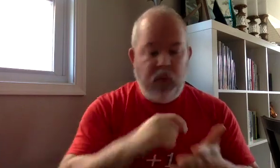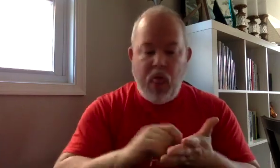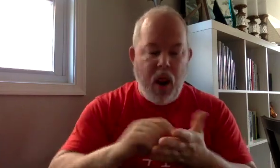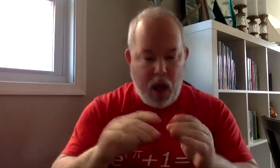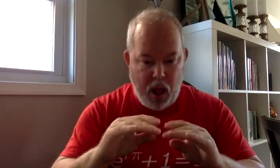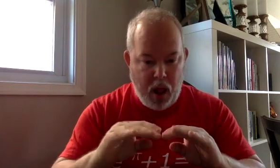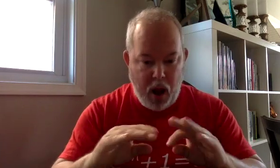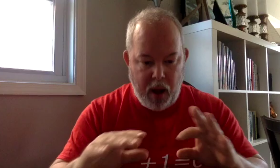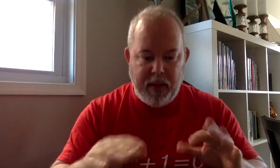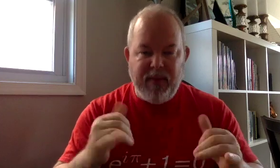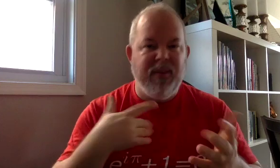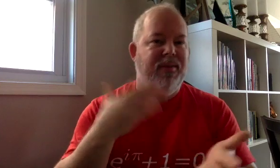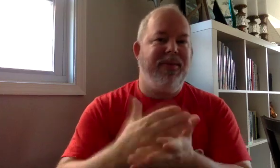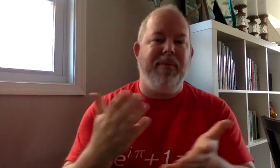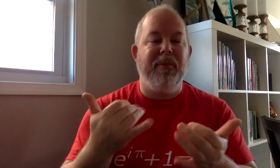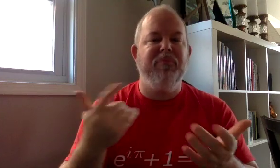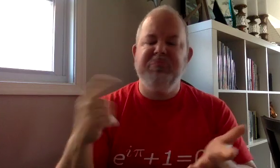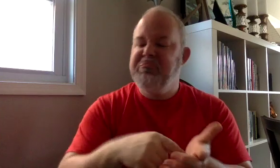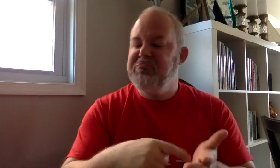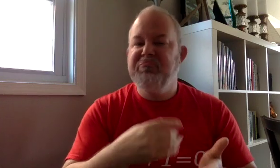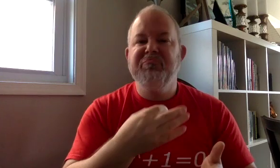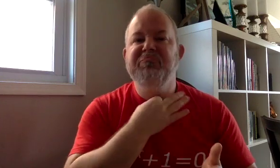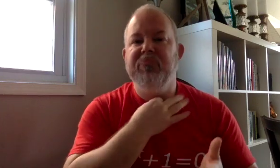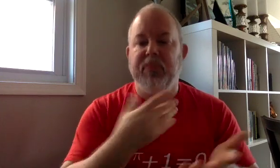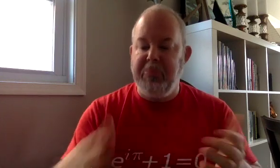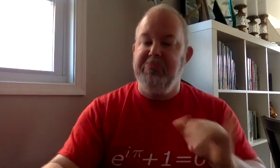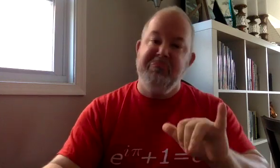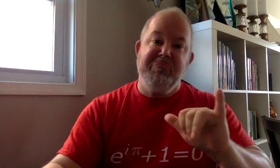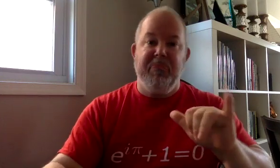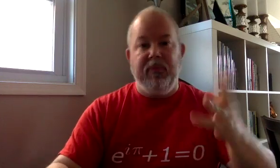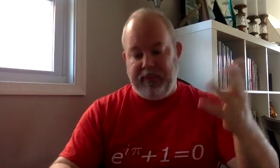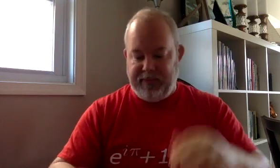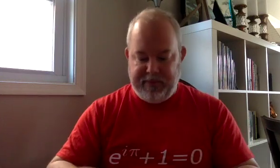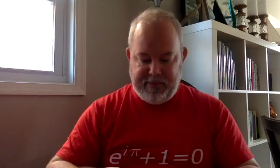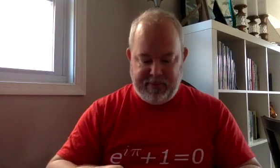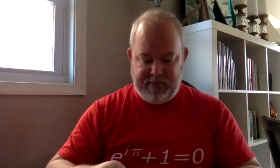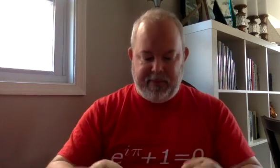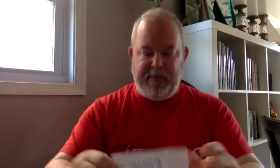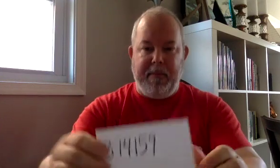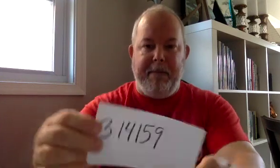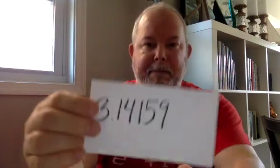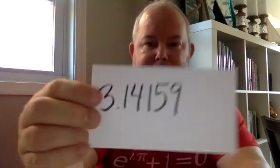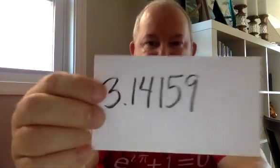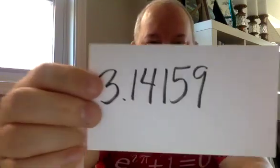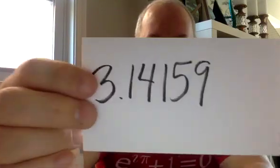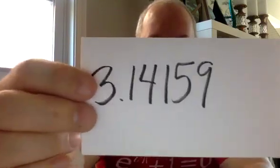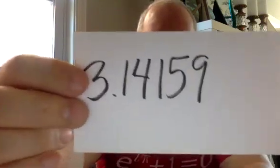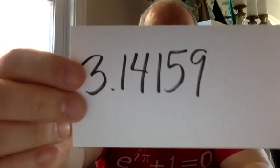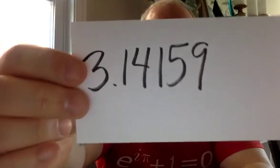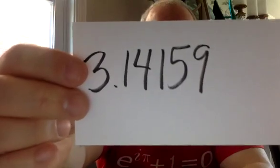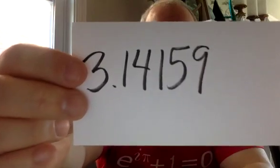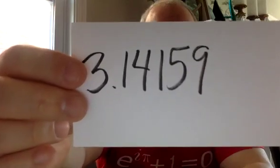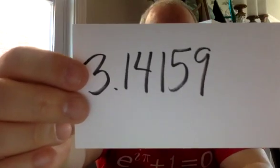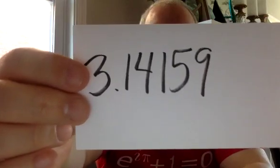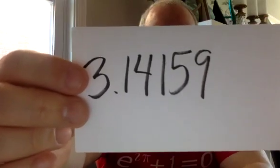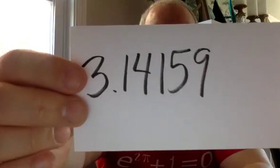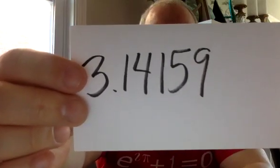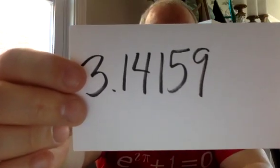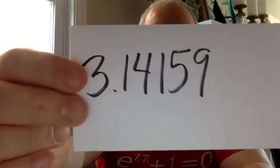frame came crashing in, the doors came crashing in. It all fell on top of her, the entire heavy metal window